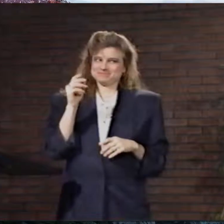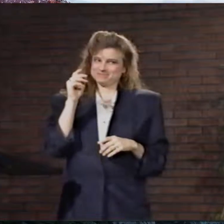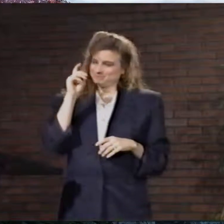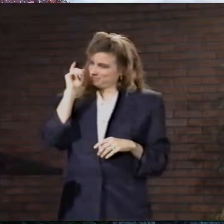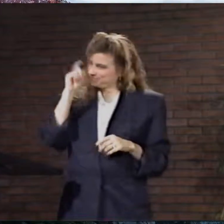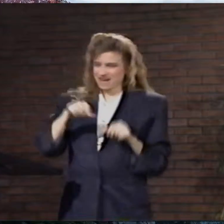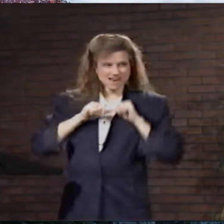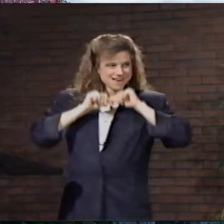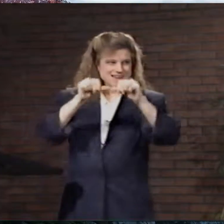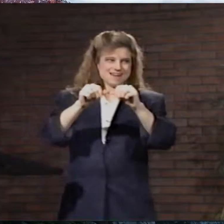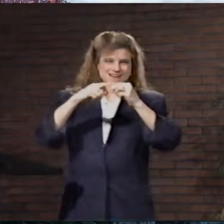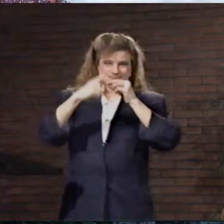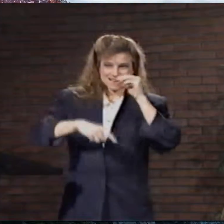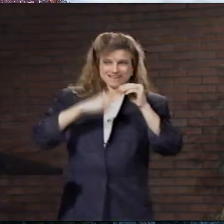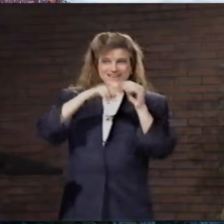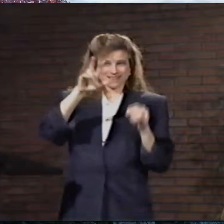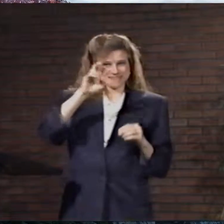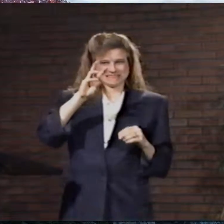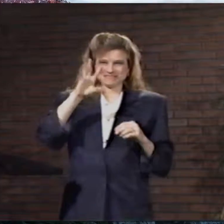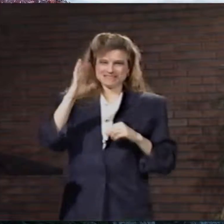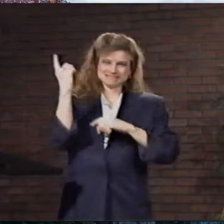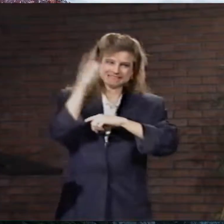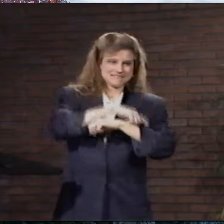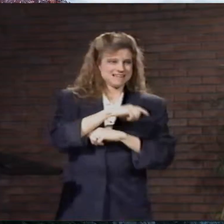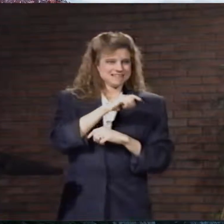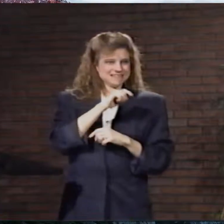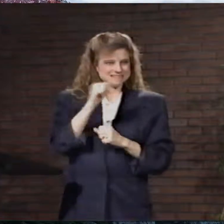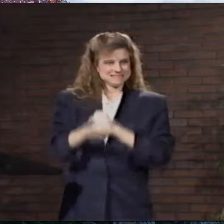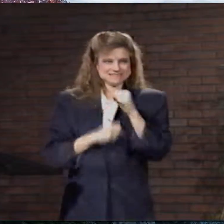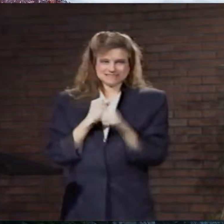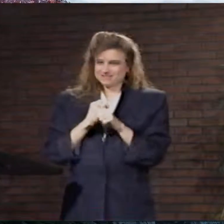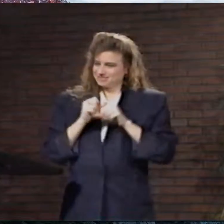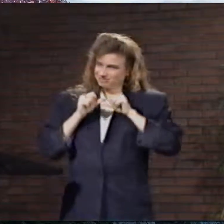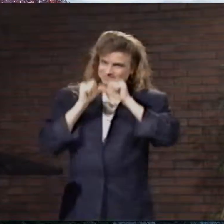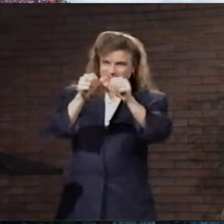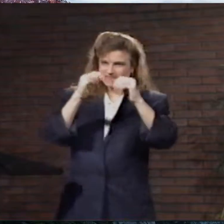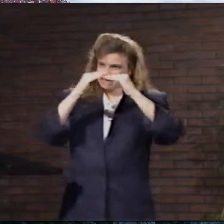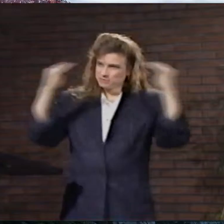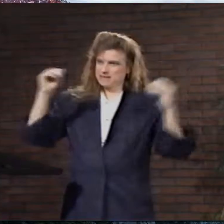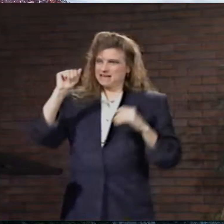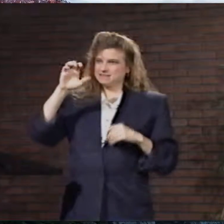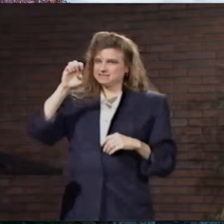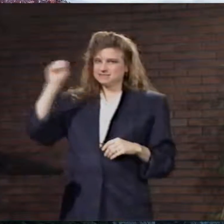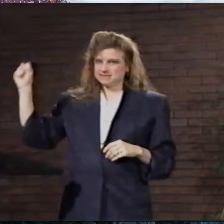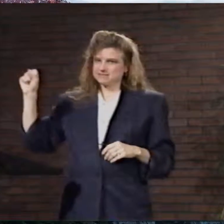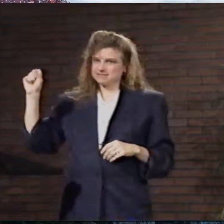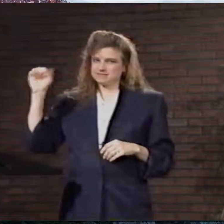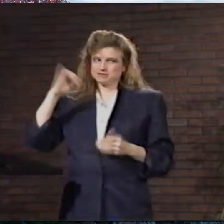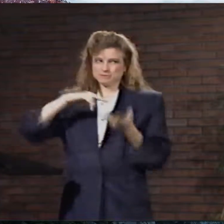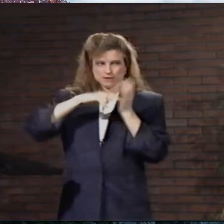Do you all believe me? No, it has to continue year-round, 365.